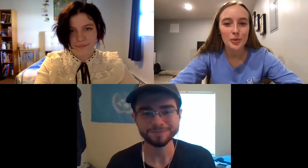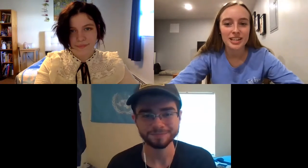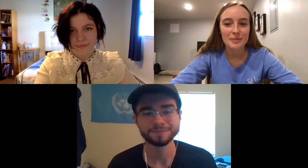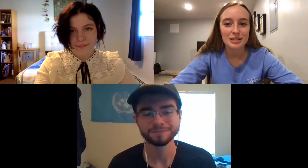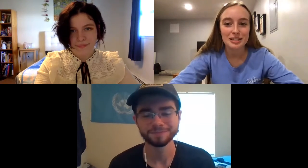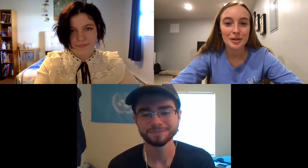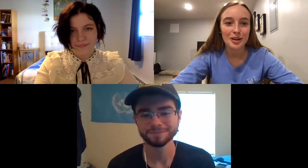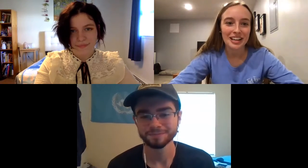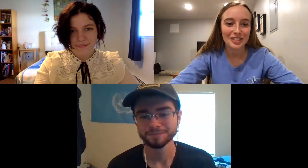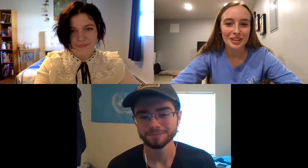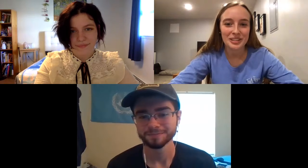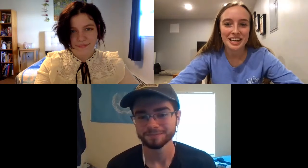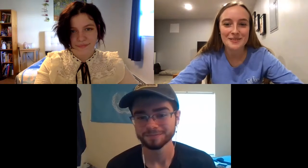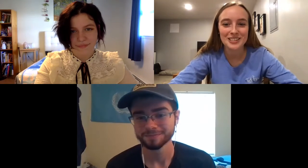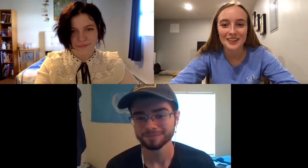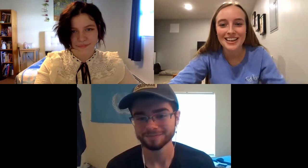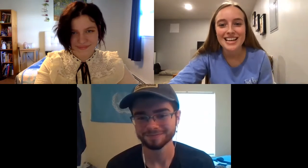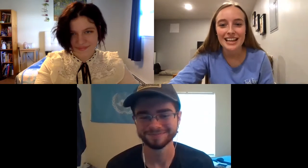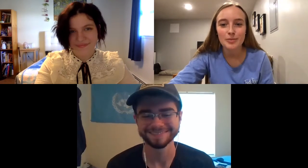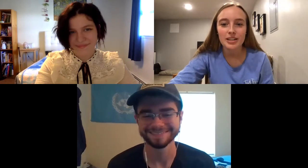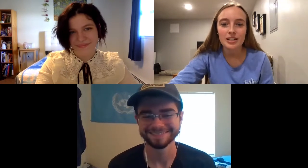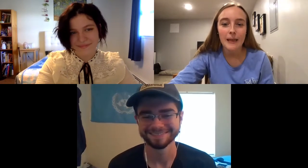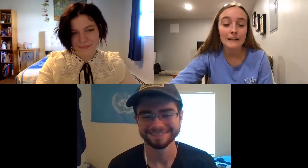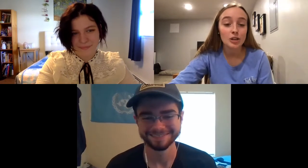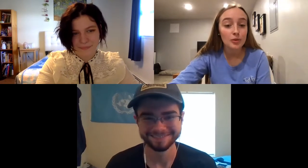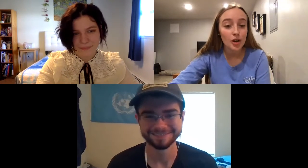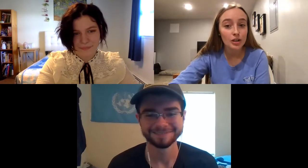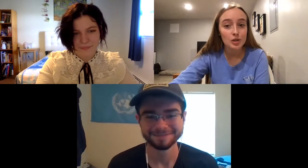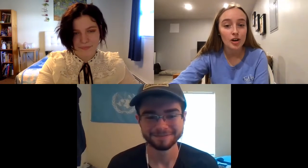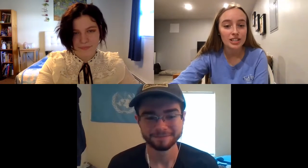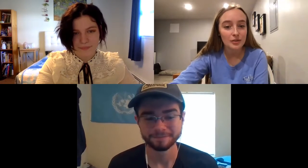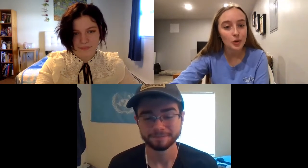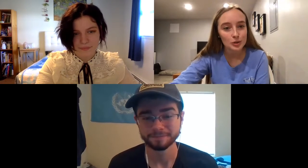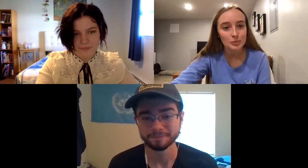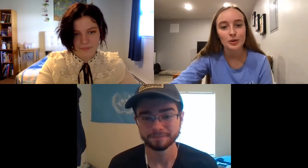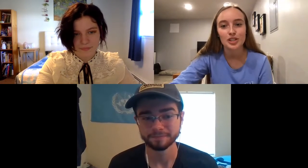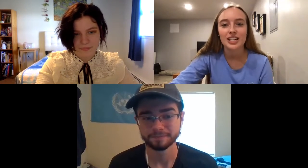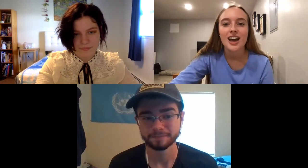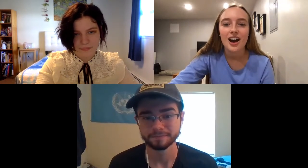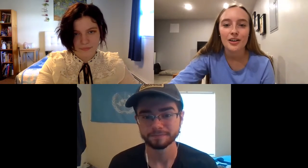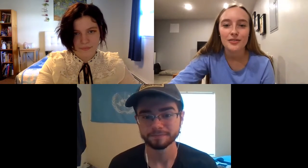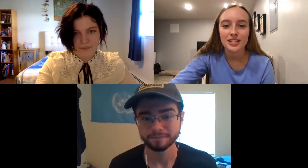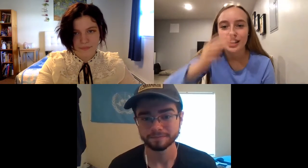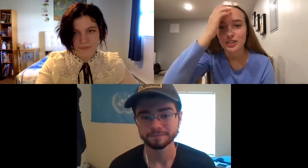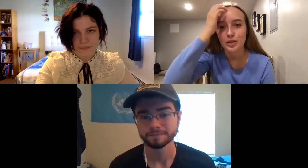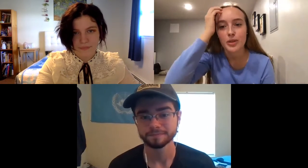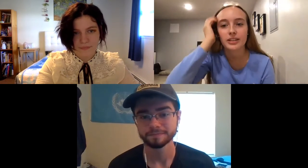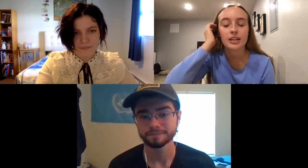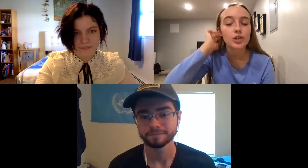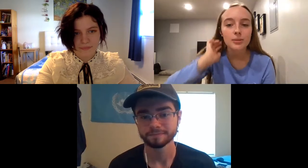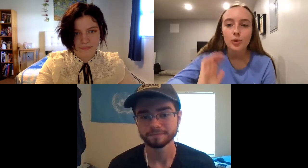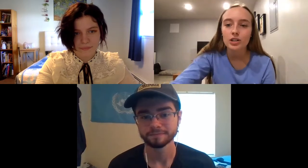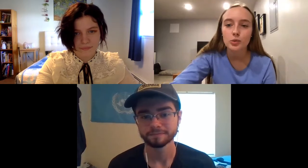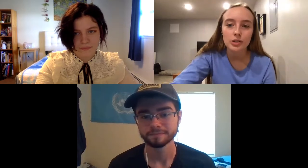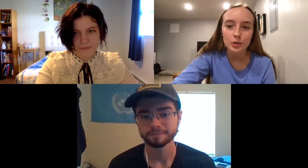learning at one time. That's about all I can learn at one time. So that's about it. And so moving on to our deaf culture portion of this lecture, we think